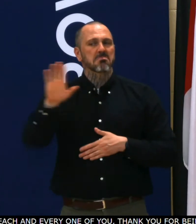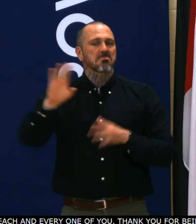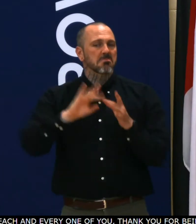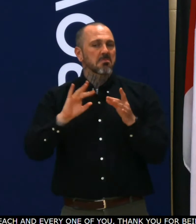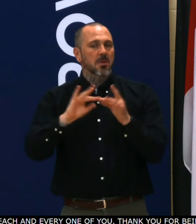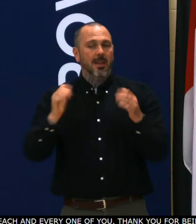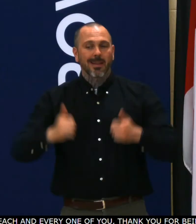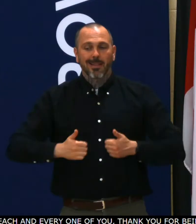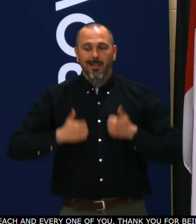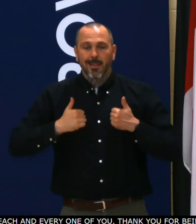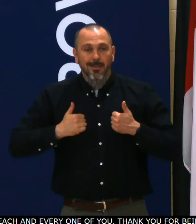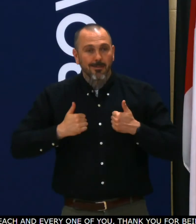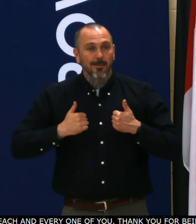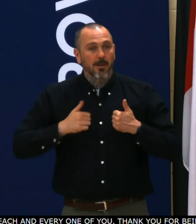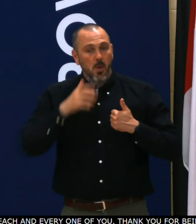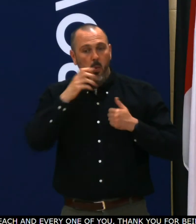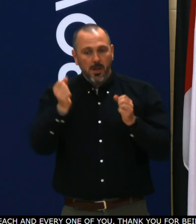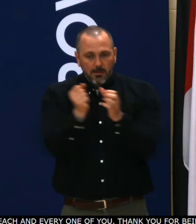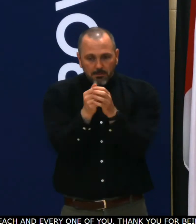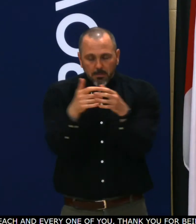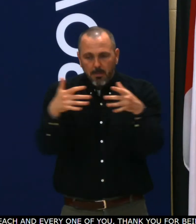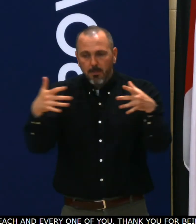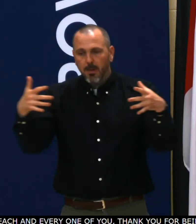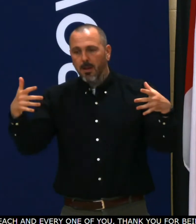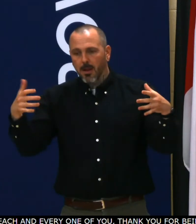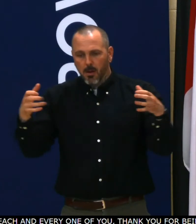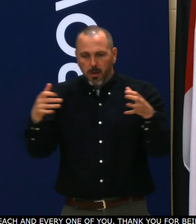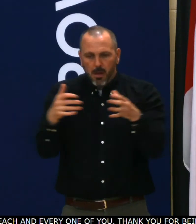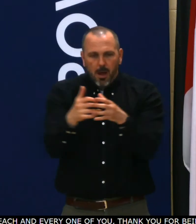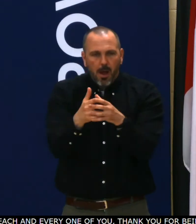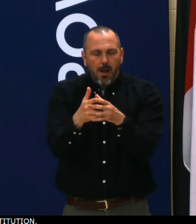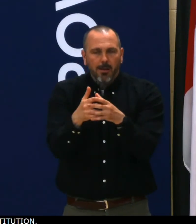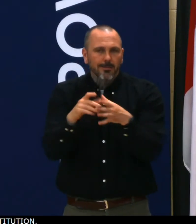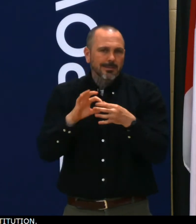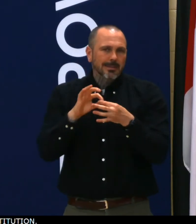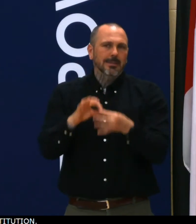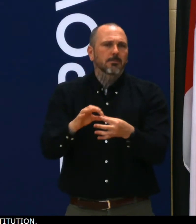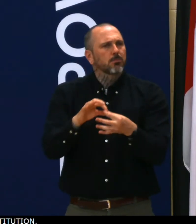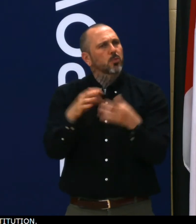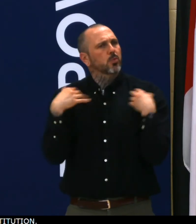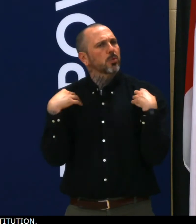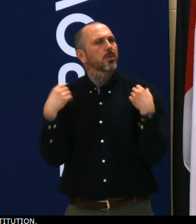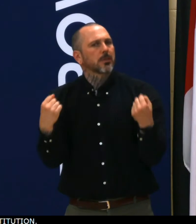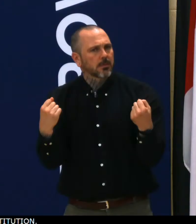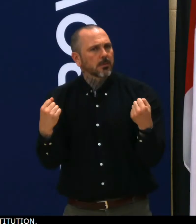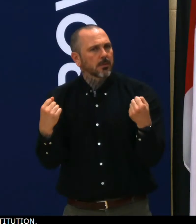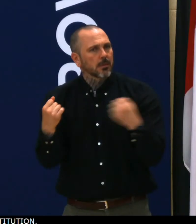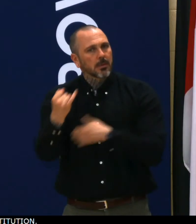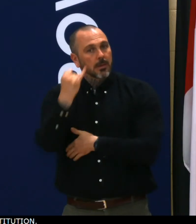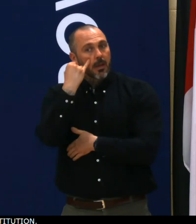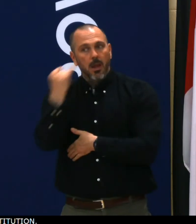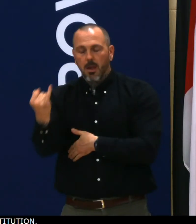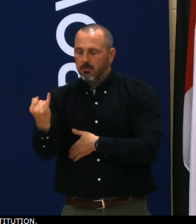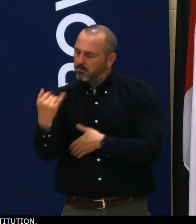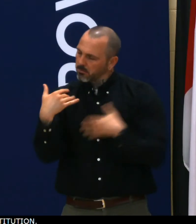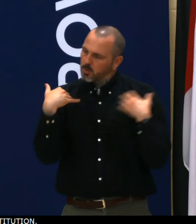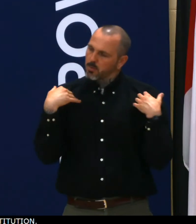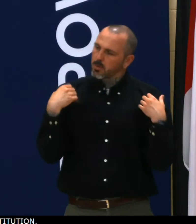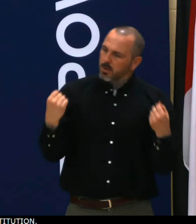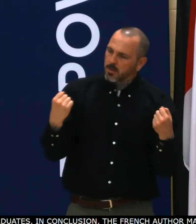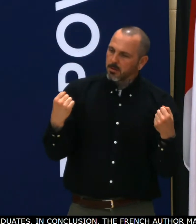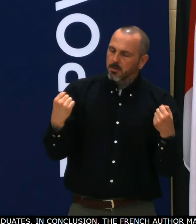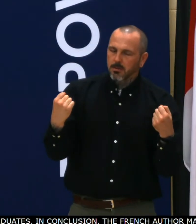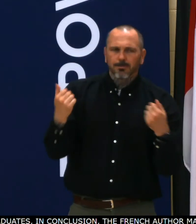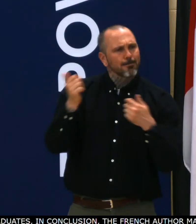in proportion to one's courage. And to be truly courageous, you must never forget that